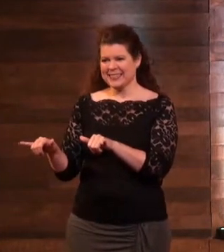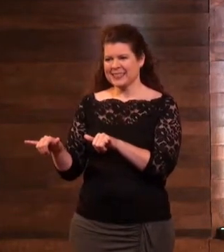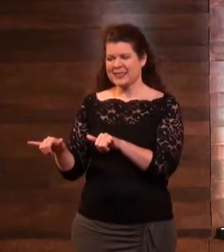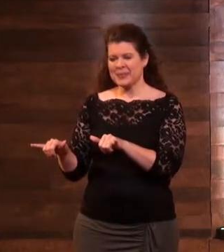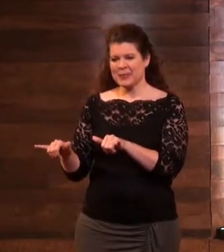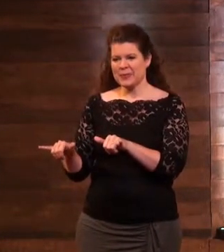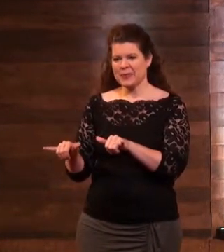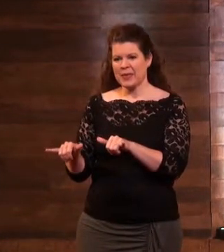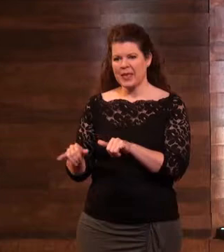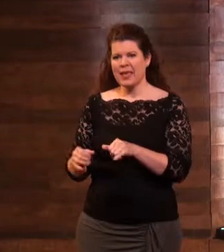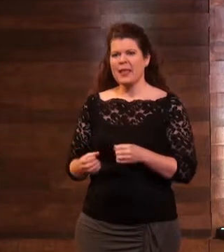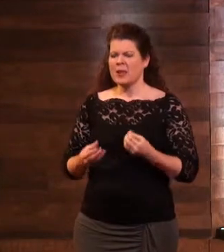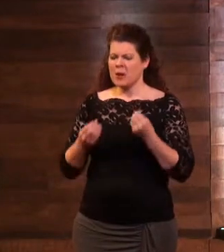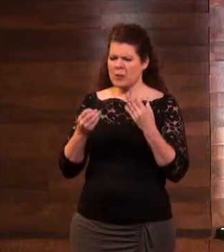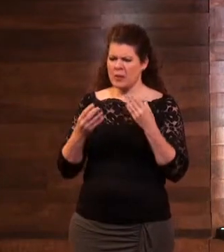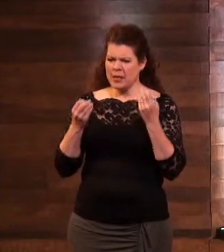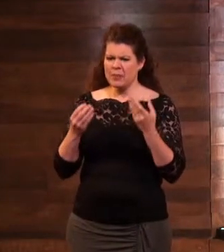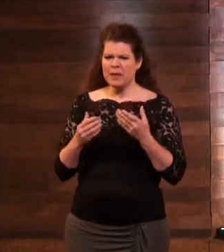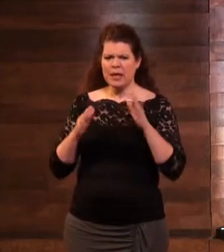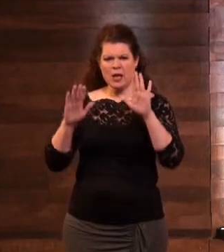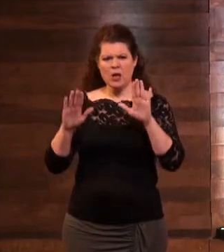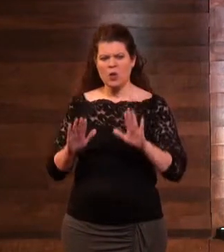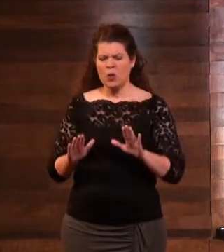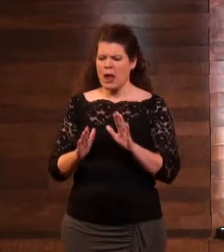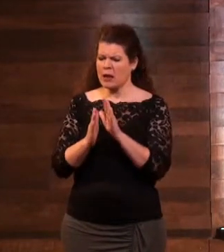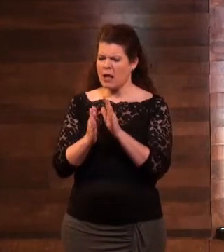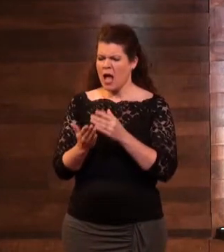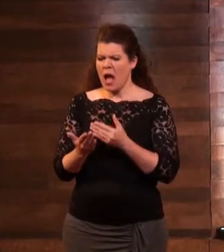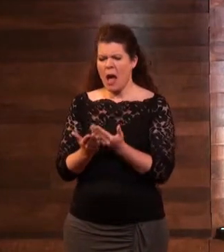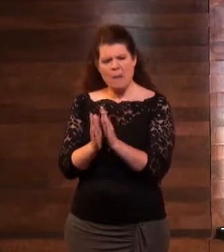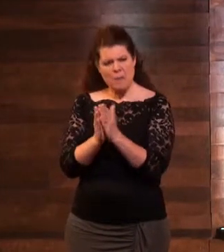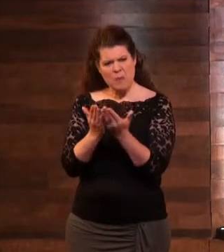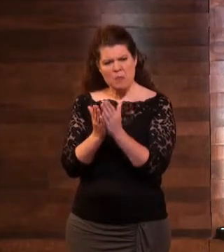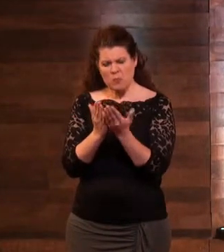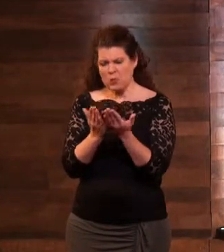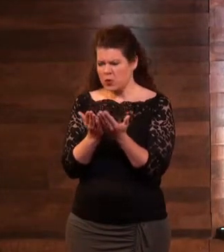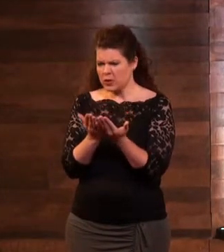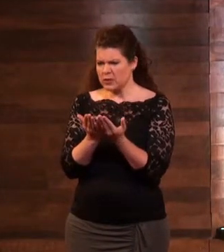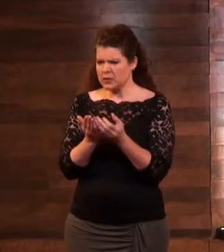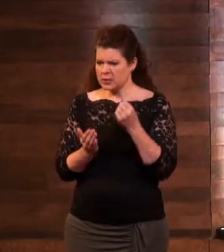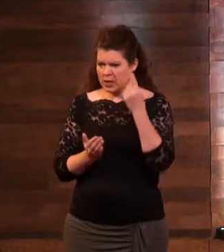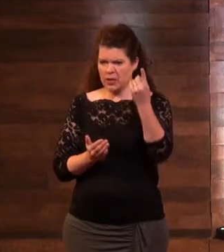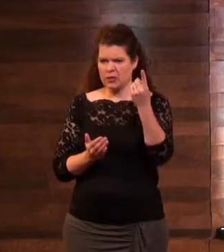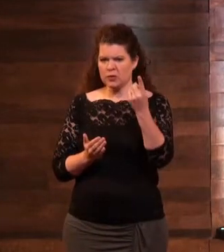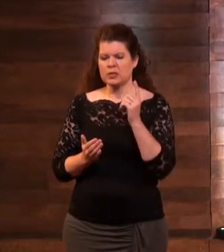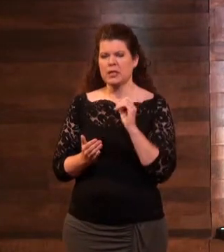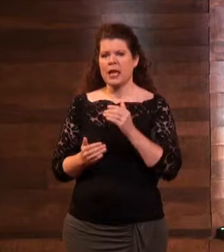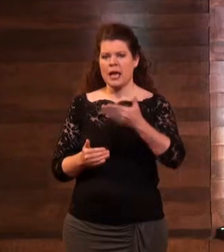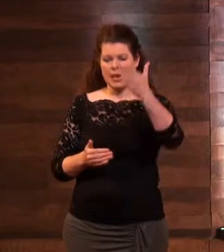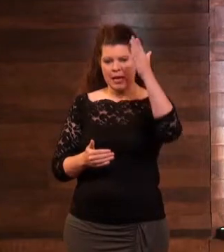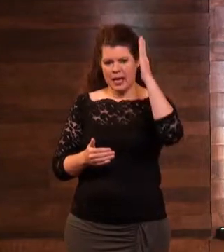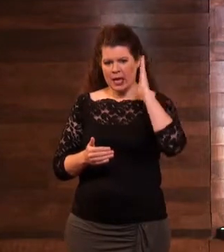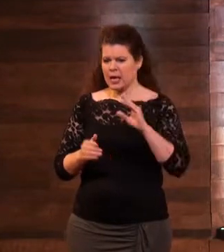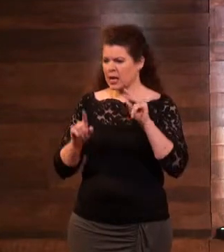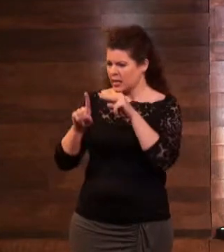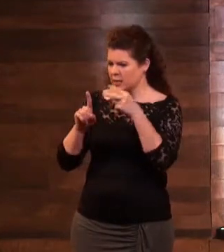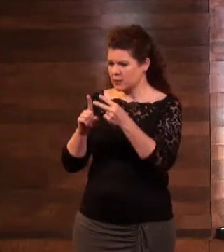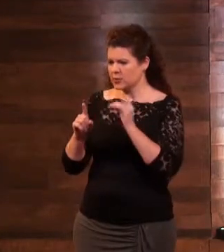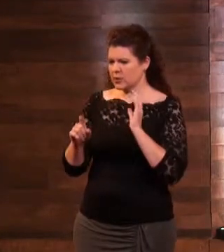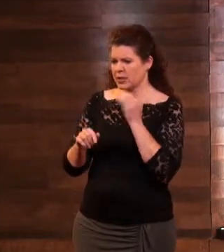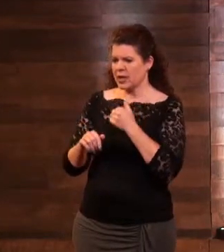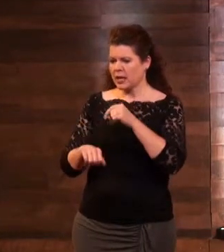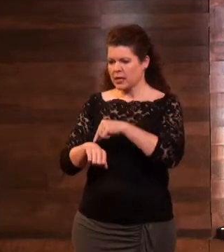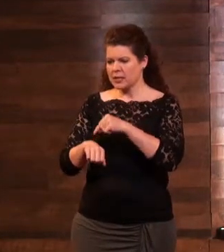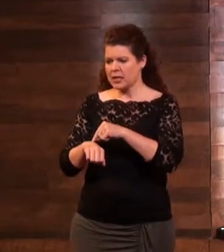great resources available to help us understand God's perspective on our time at work. Andy Stanley has a series called Taking Care of